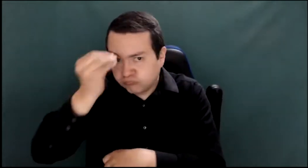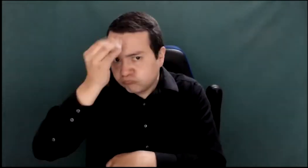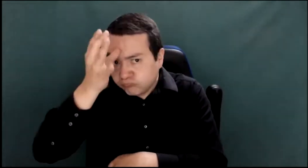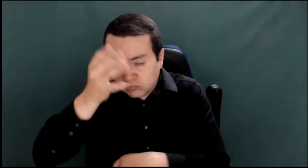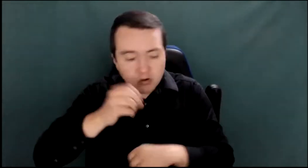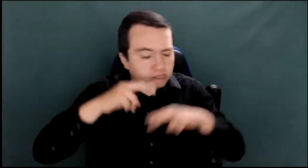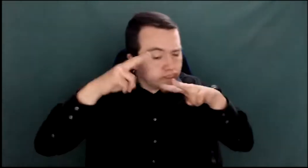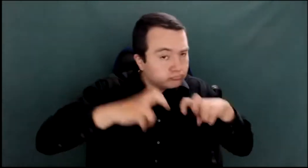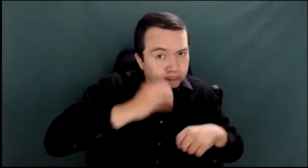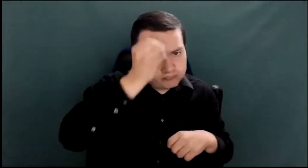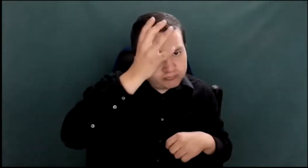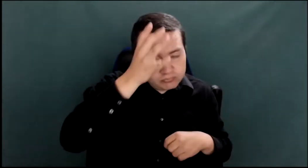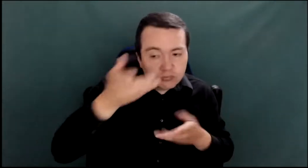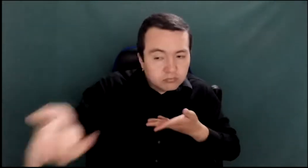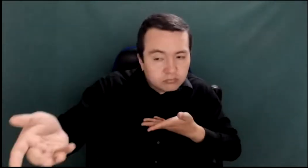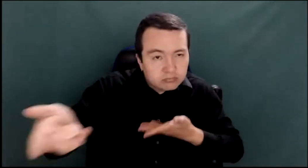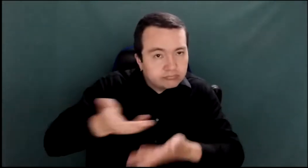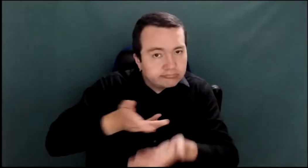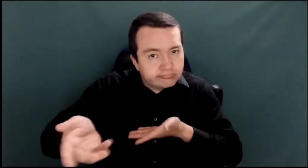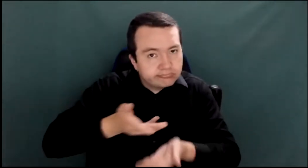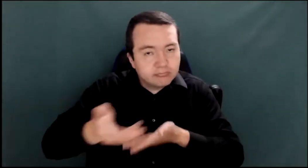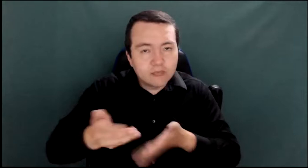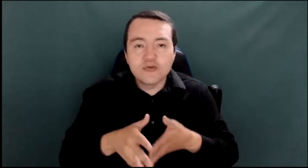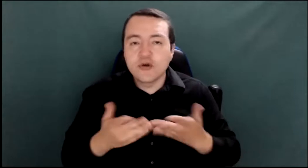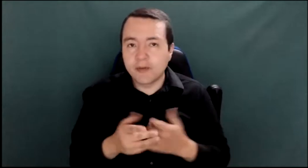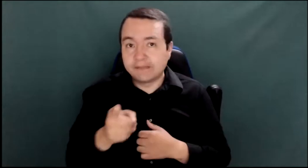a dialogue of knowledge.